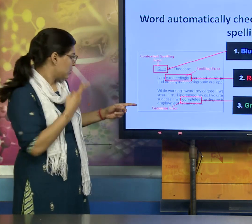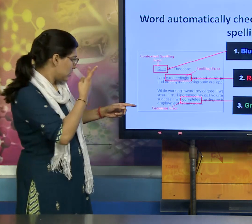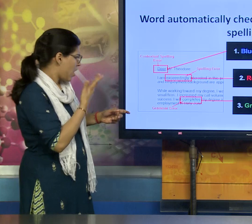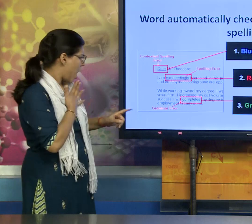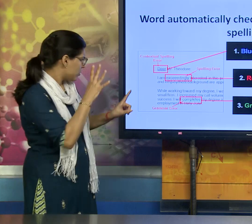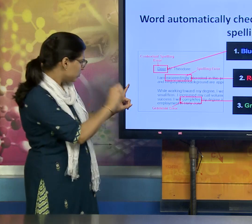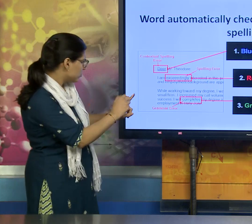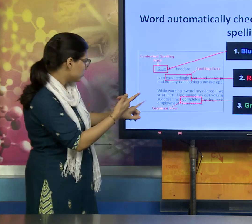Third,